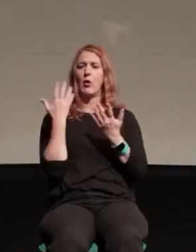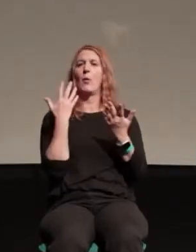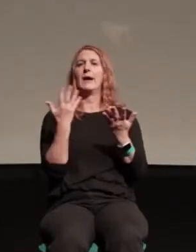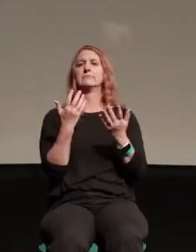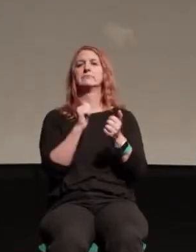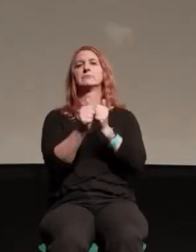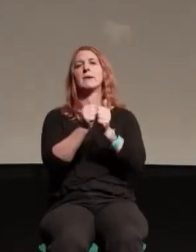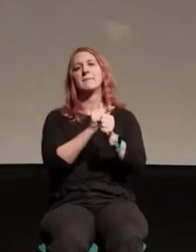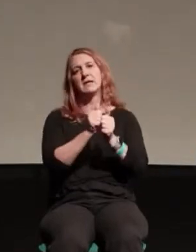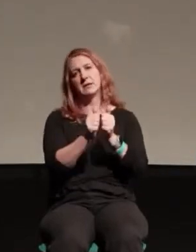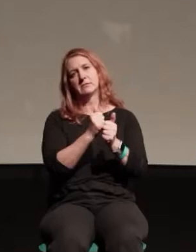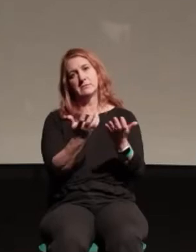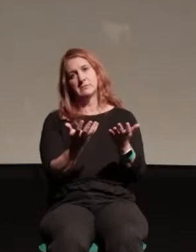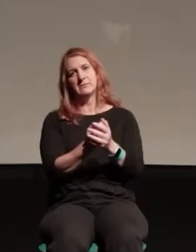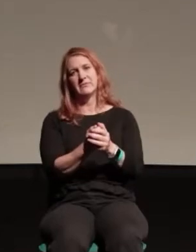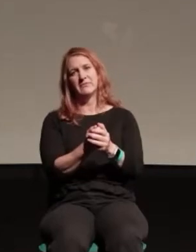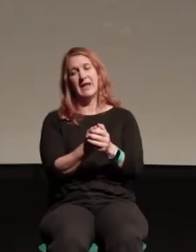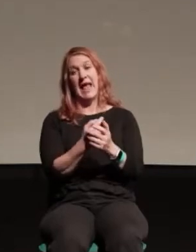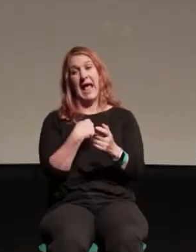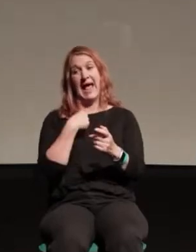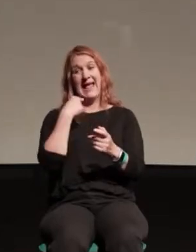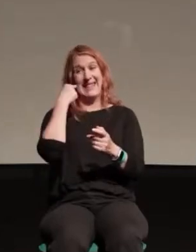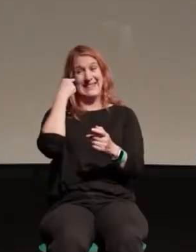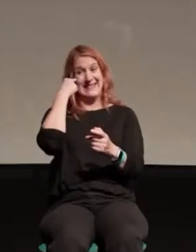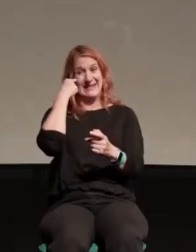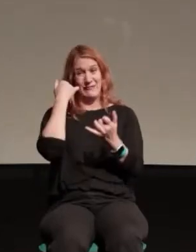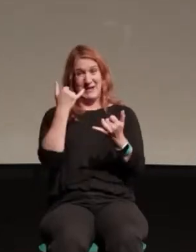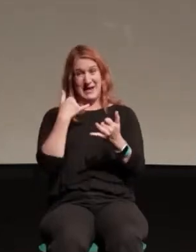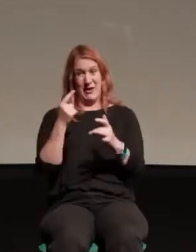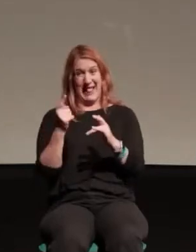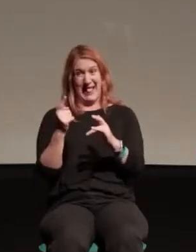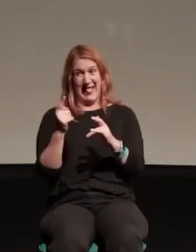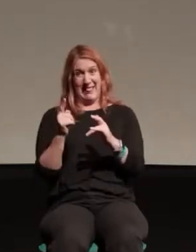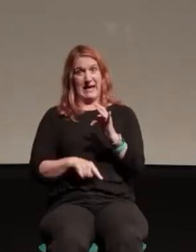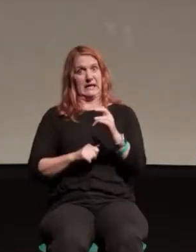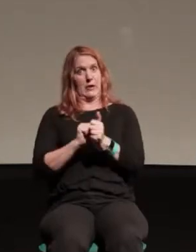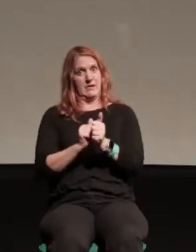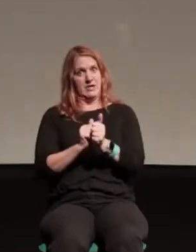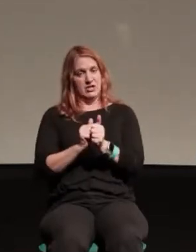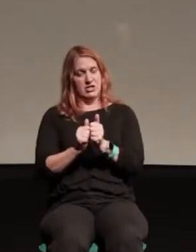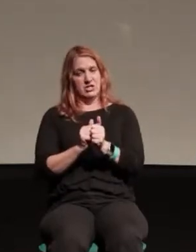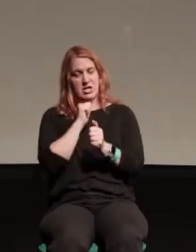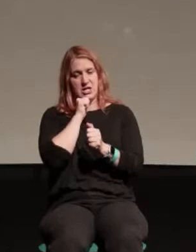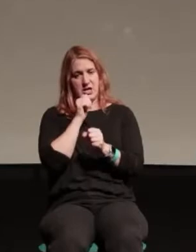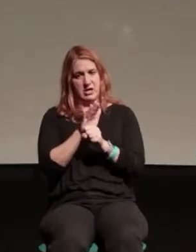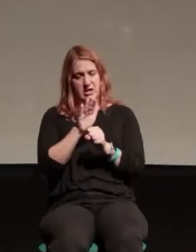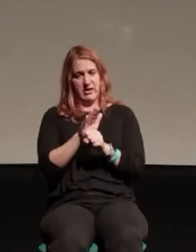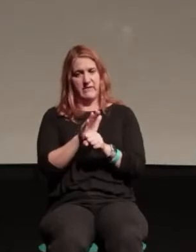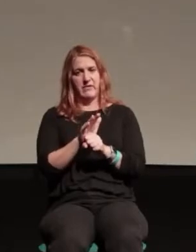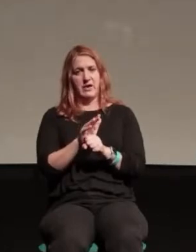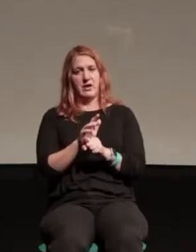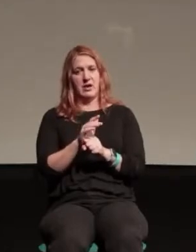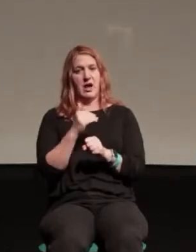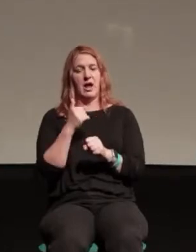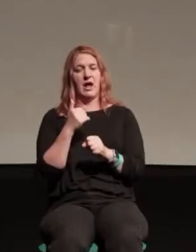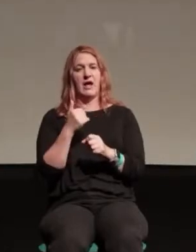principle of competing. And I think we're lacking that. And again, I feel like, and I felt like, and I recently did part of a job